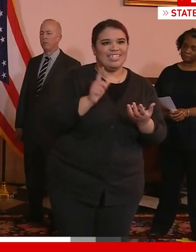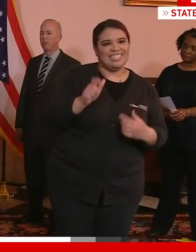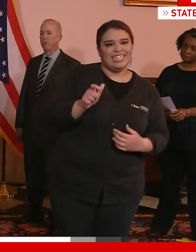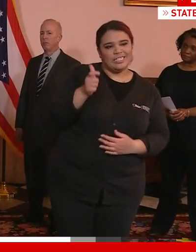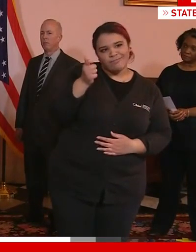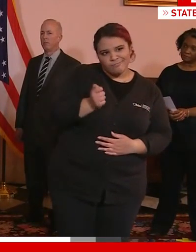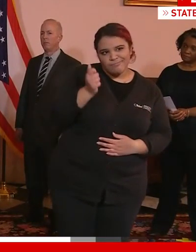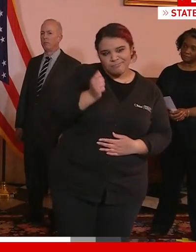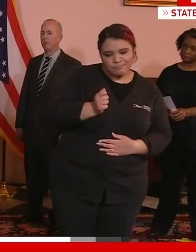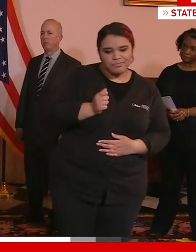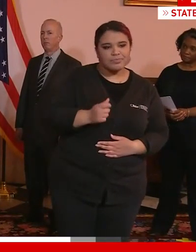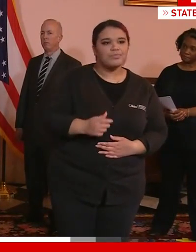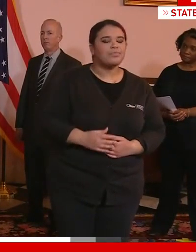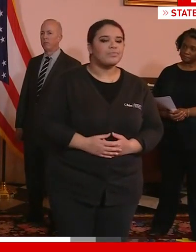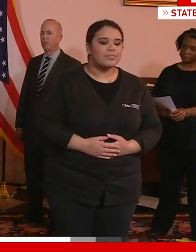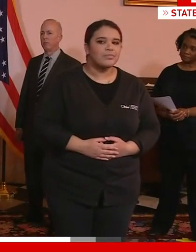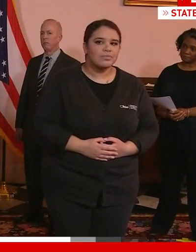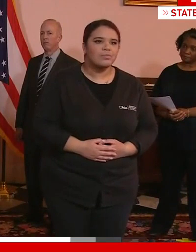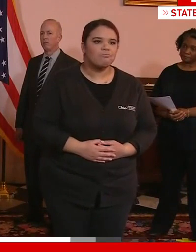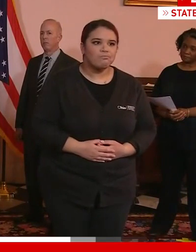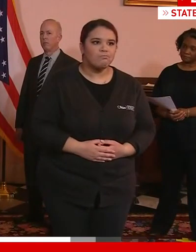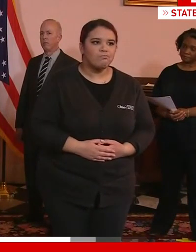And we very much